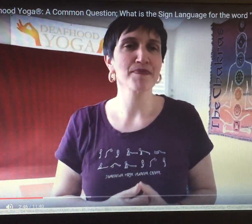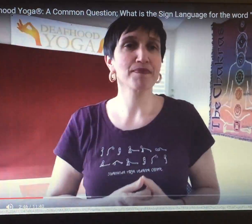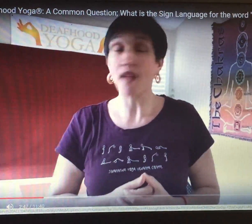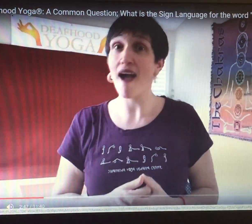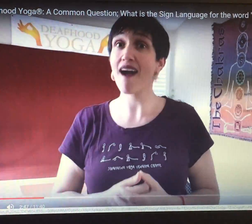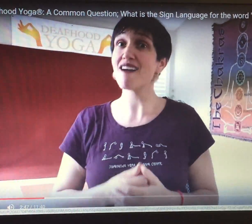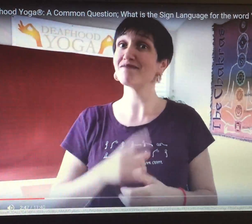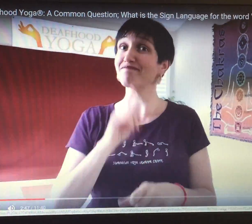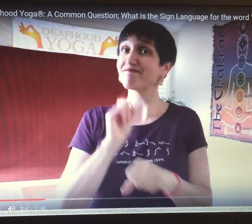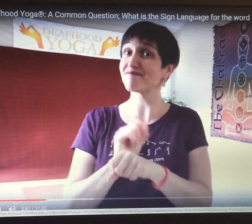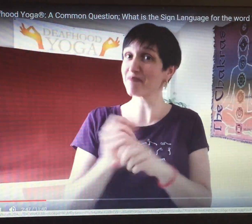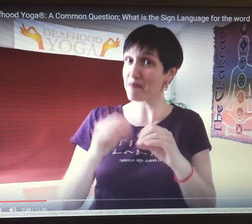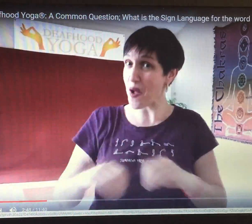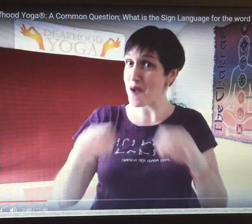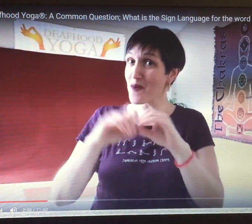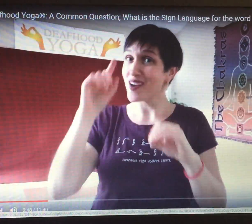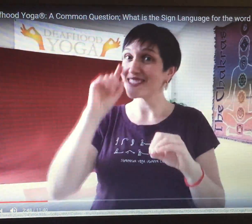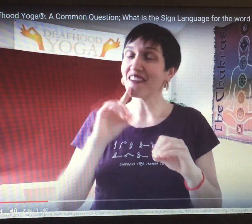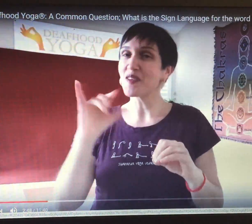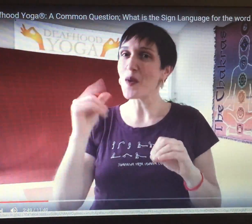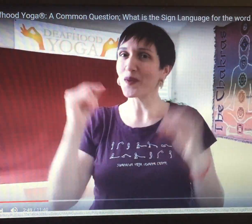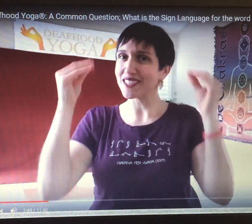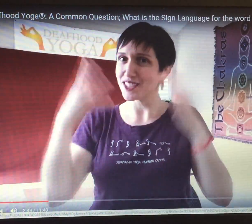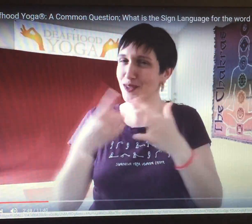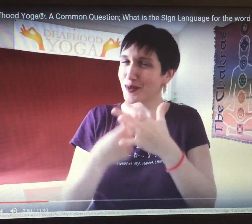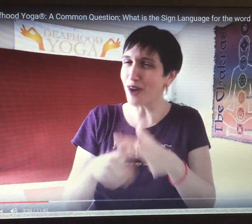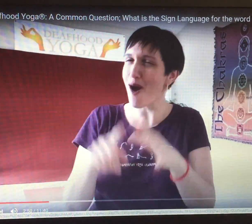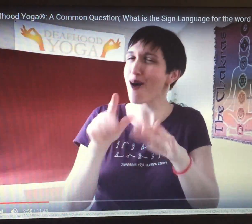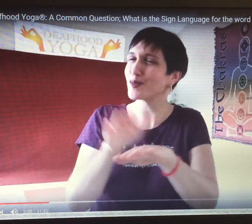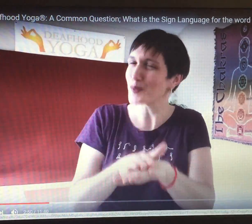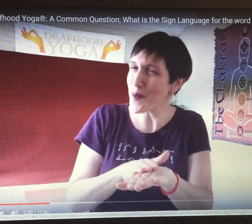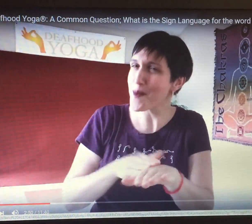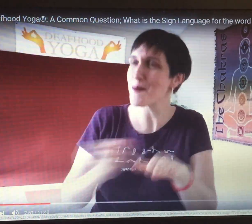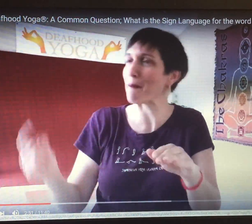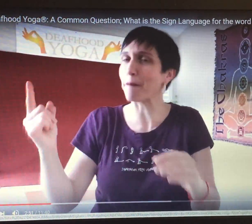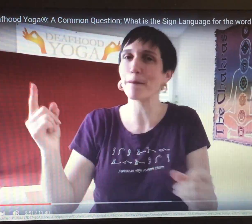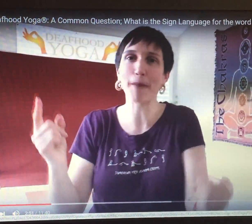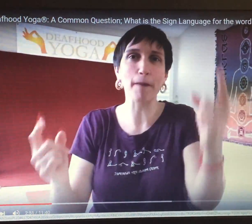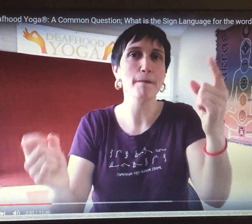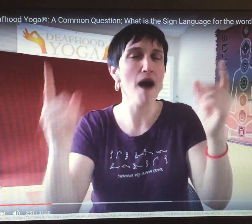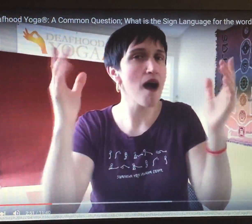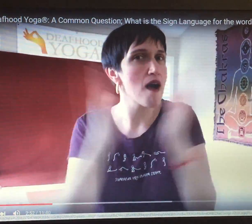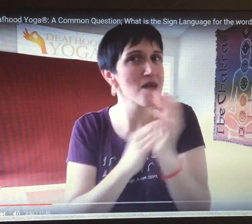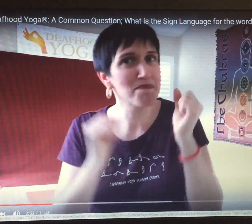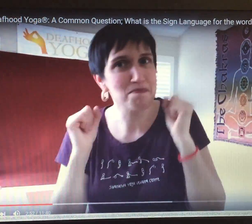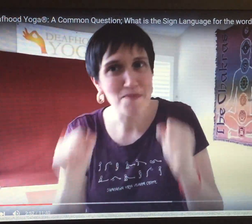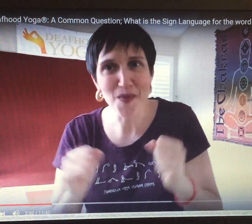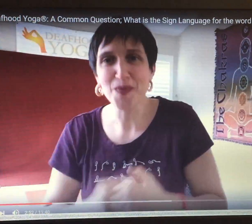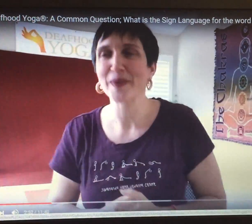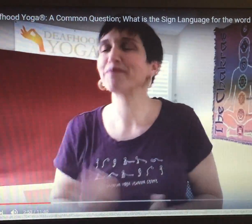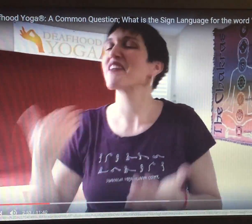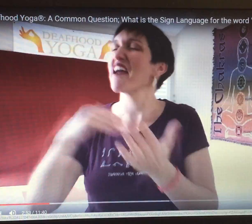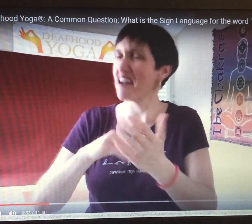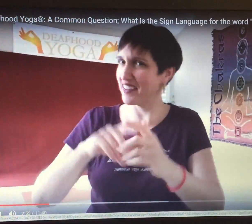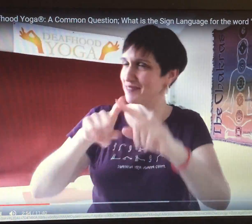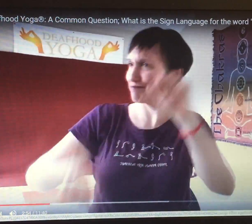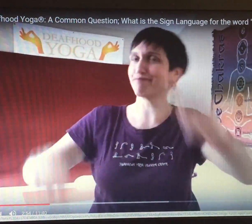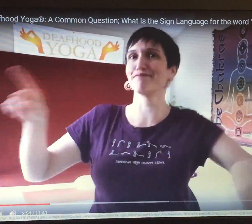time passed on, more and more deaf yoga teachers seemed to slowly pop up. I thought, oh, this is